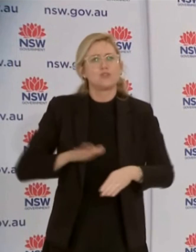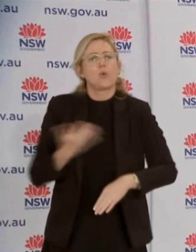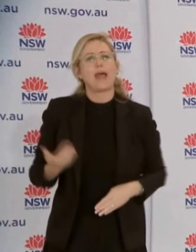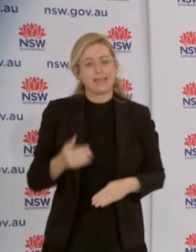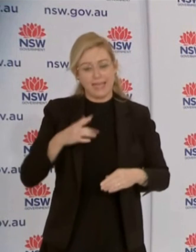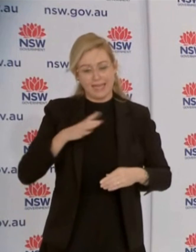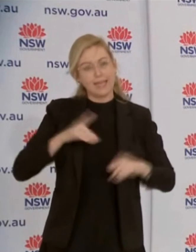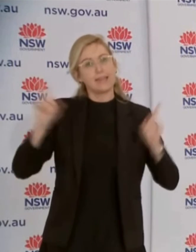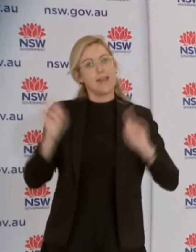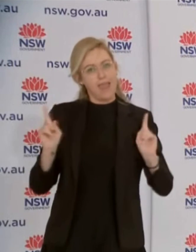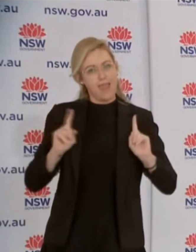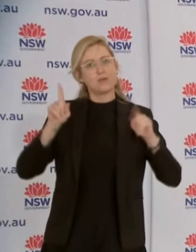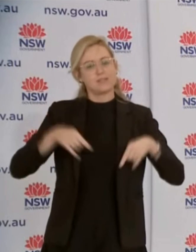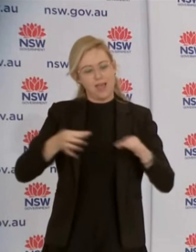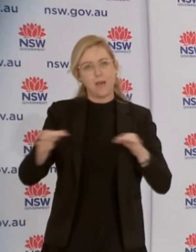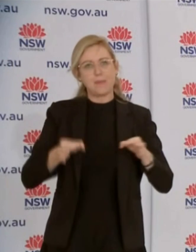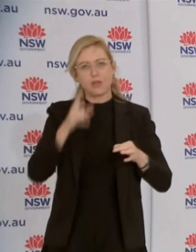that time allows that to happen.